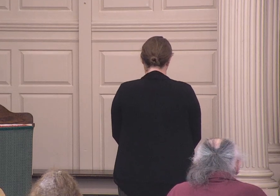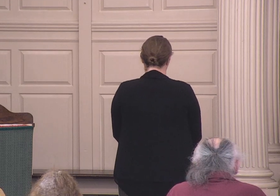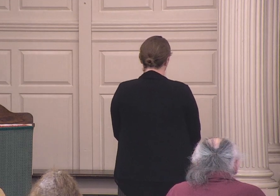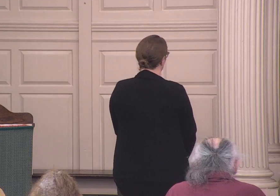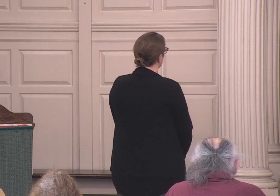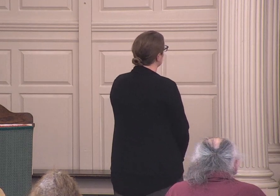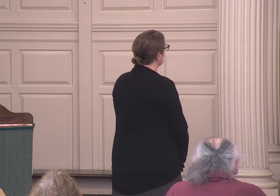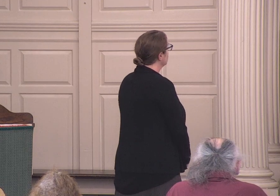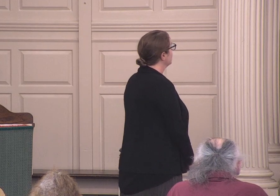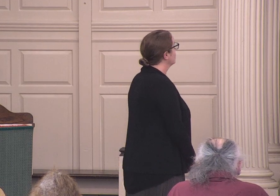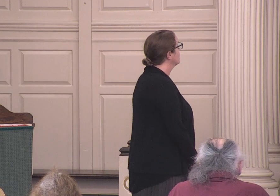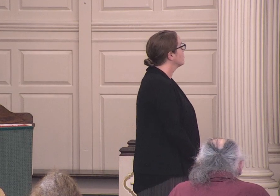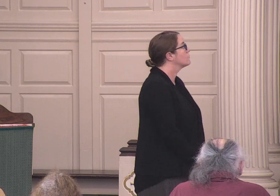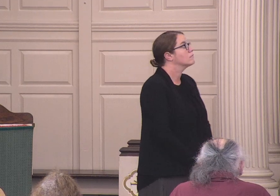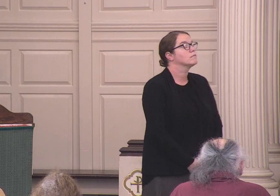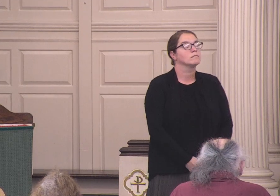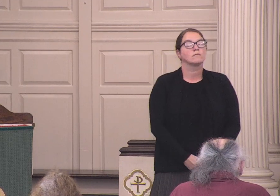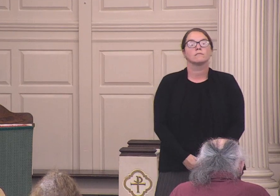justitia